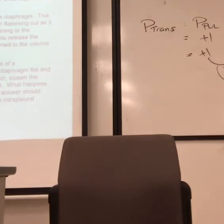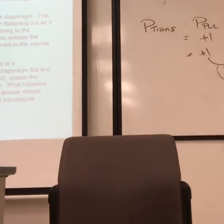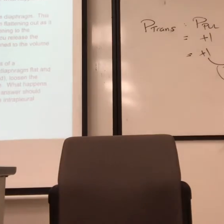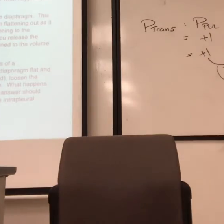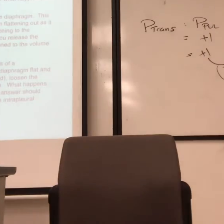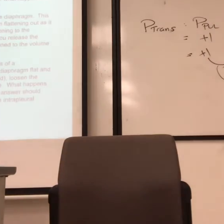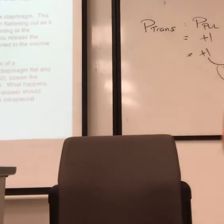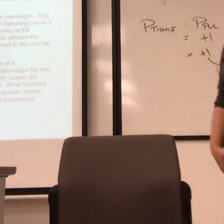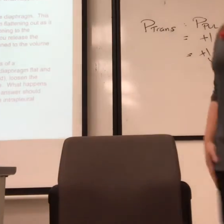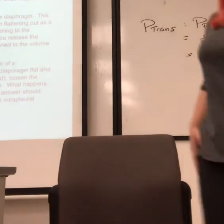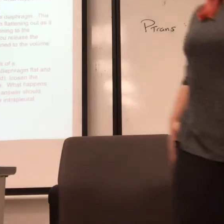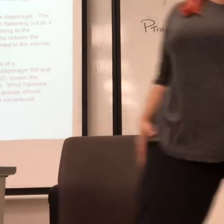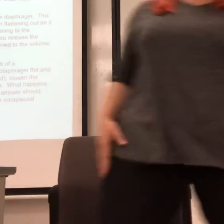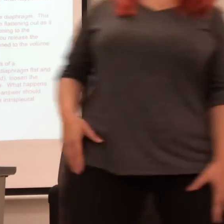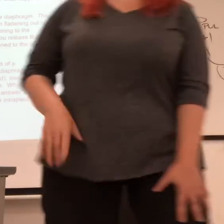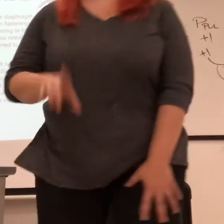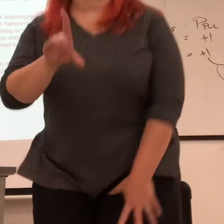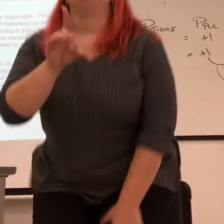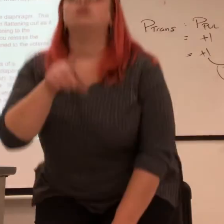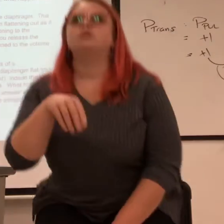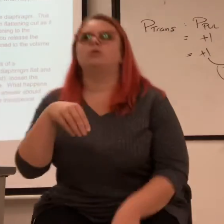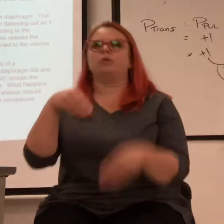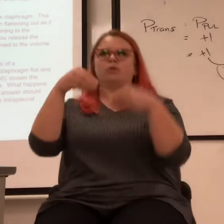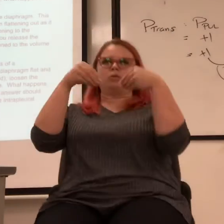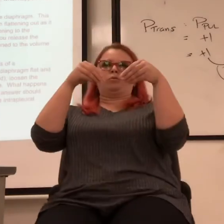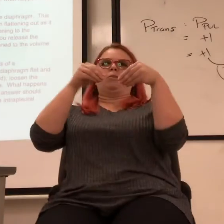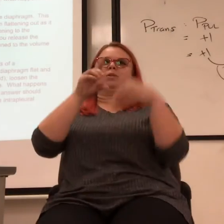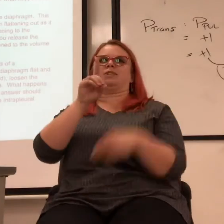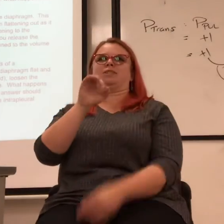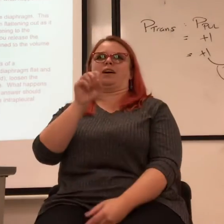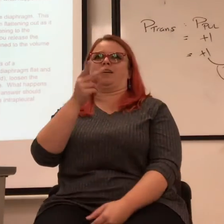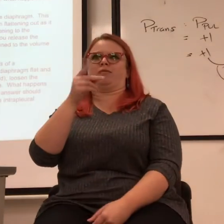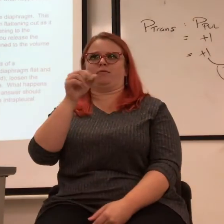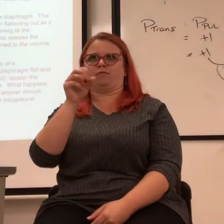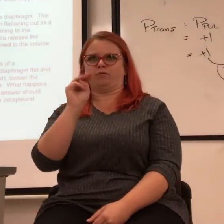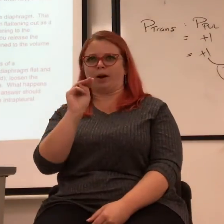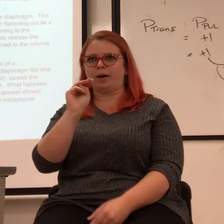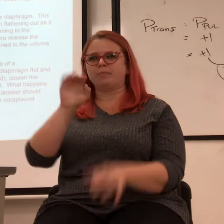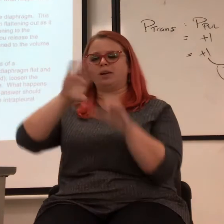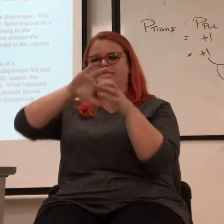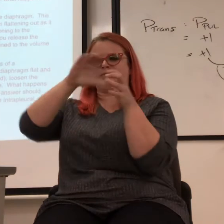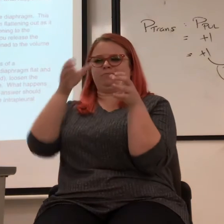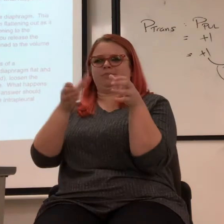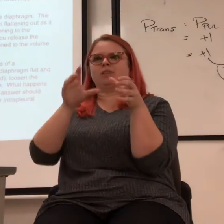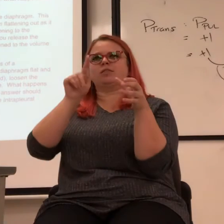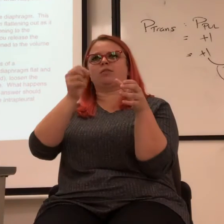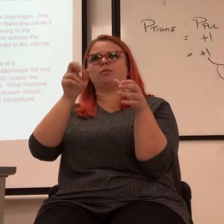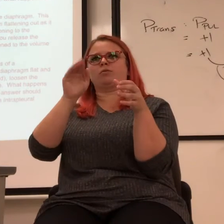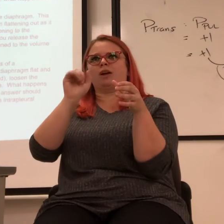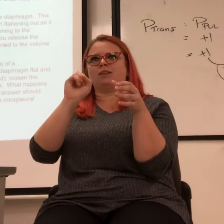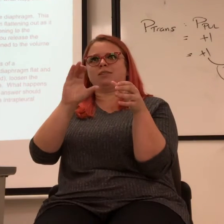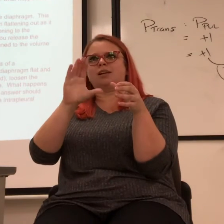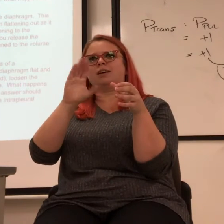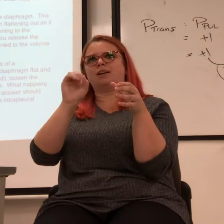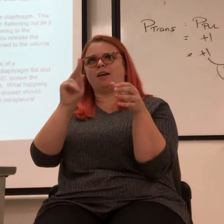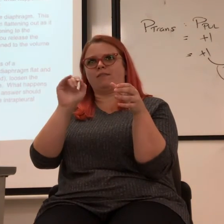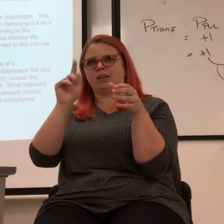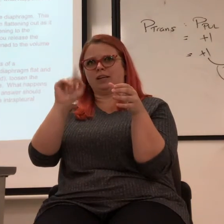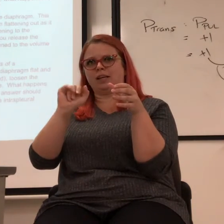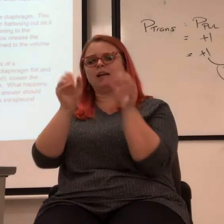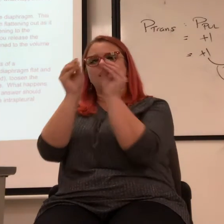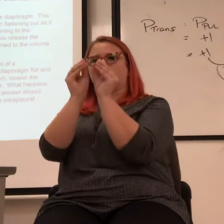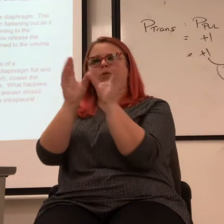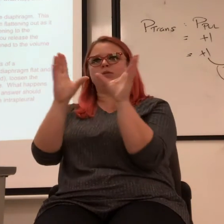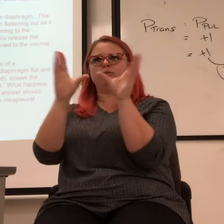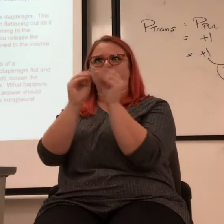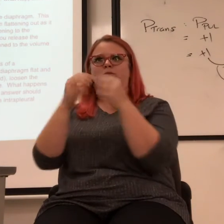probably thoracic cavity. The balloons obviously represent lungs. So you work this by just kind of pushing and pulling